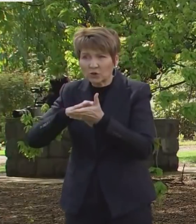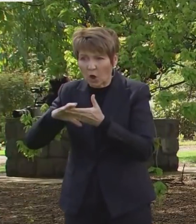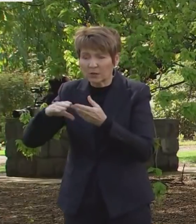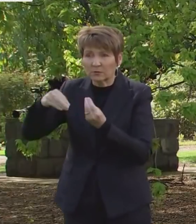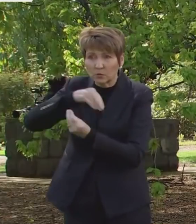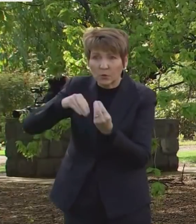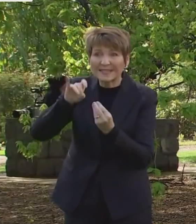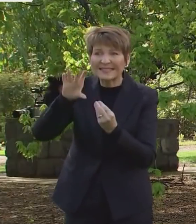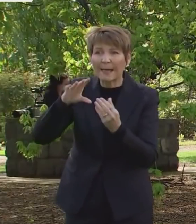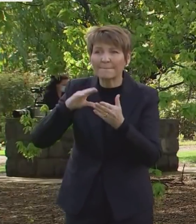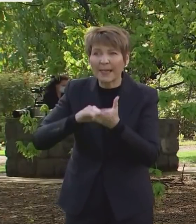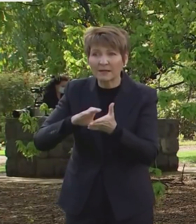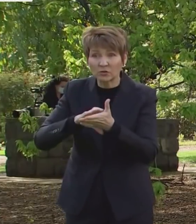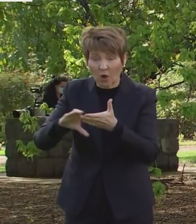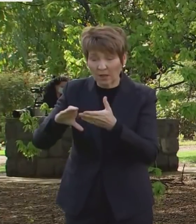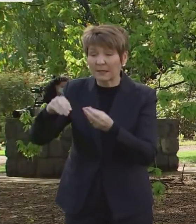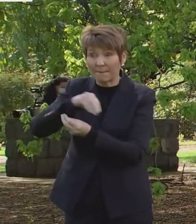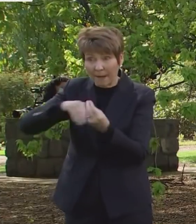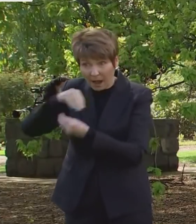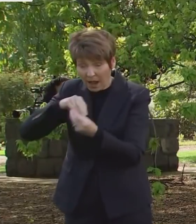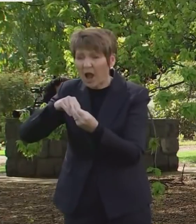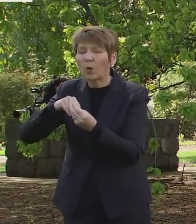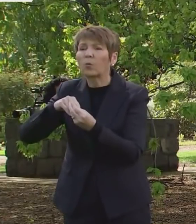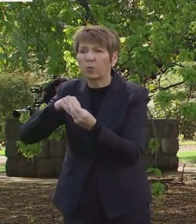million, they will receive